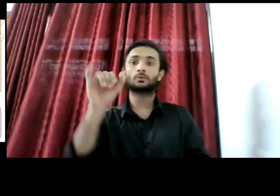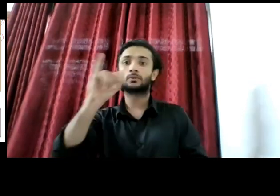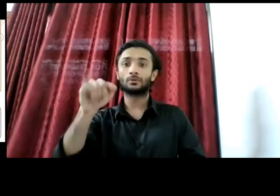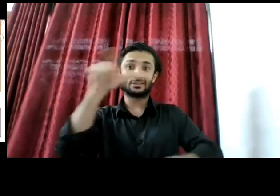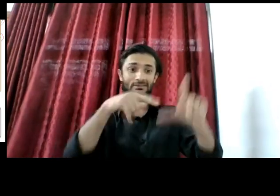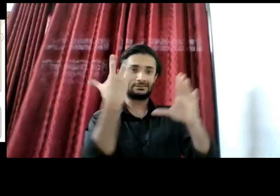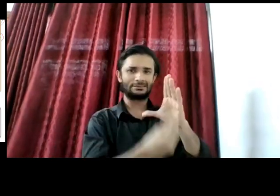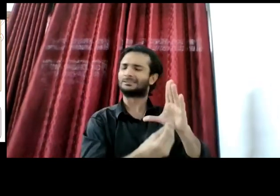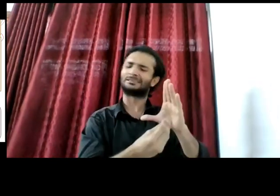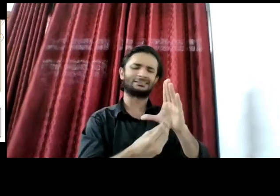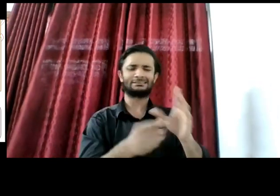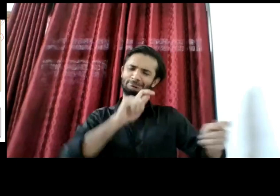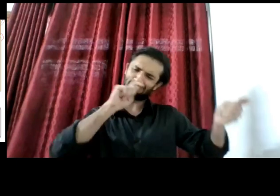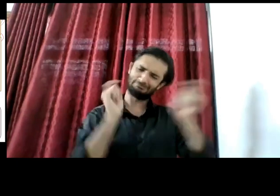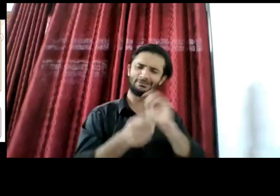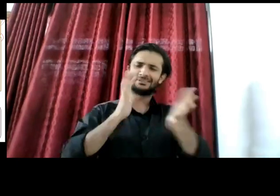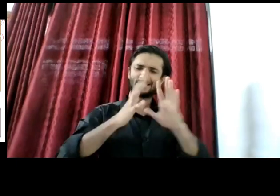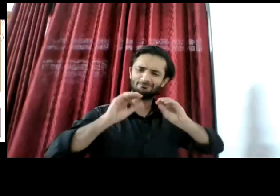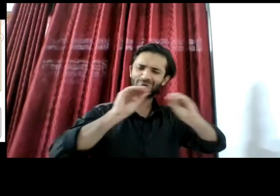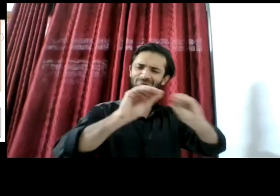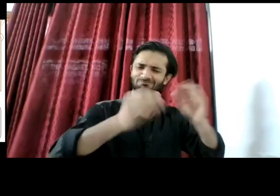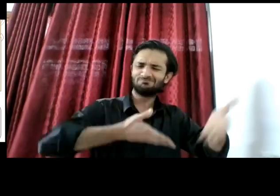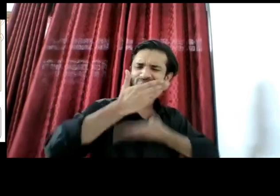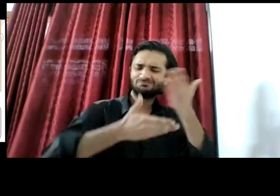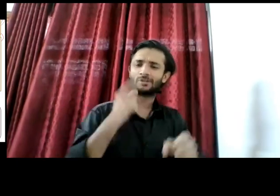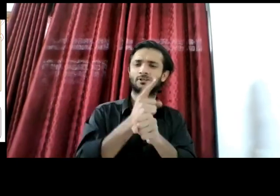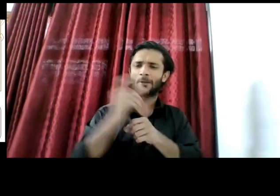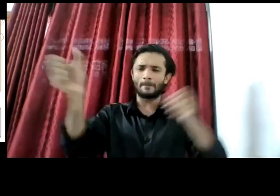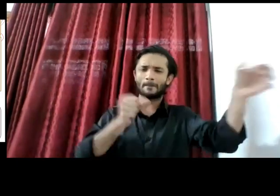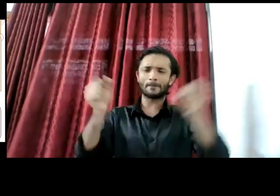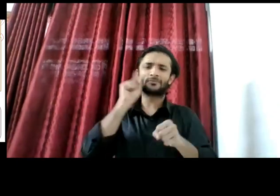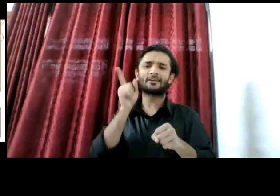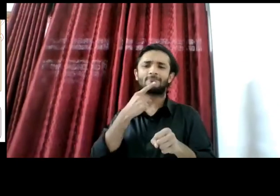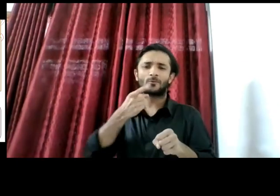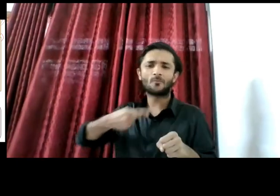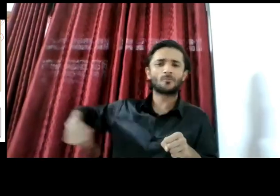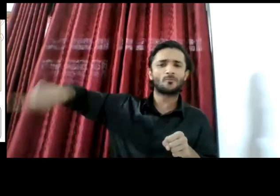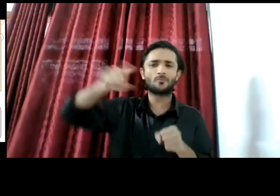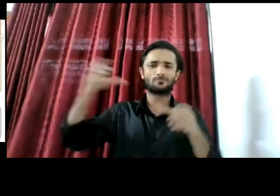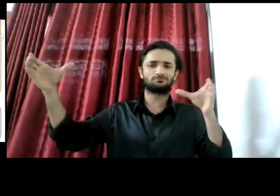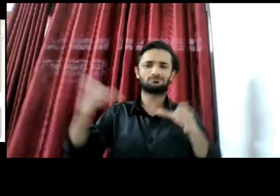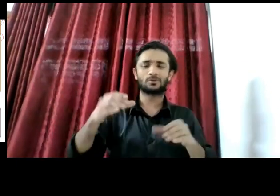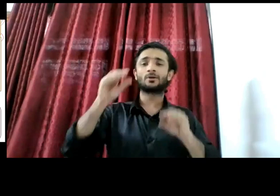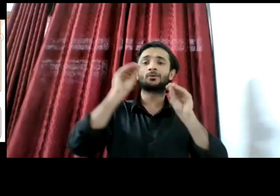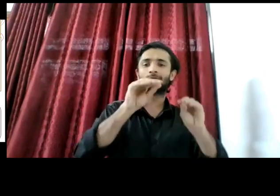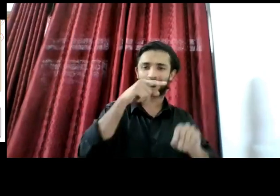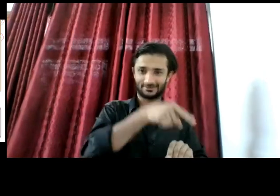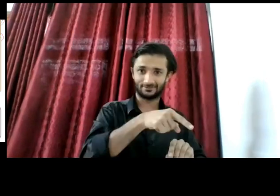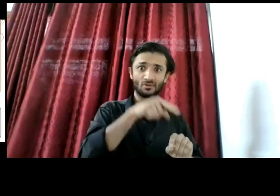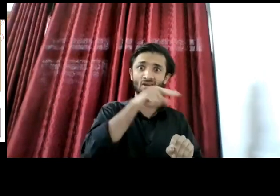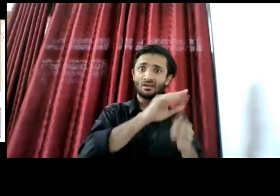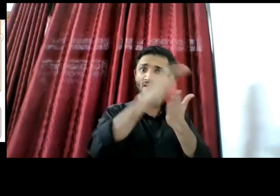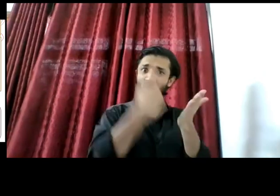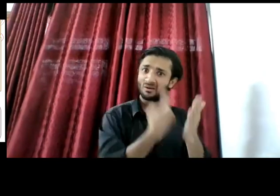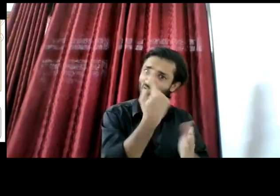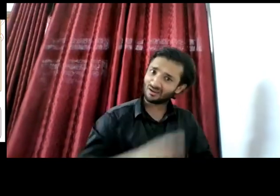project in April 2017. And we have been 2018, sorry, and we have been working towards